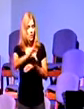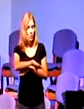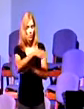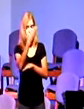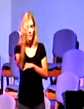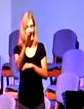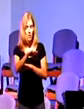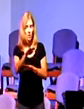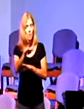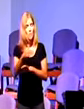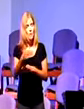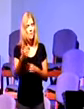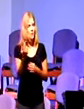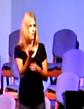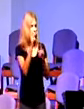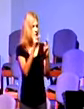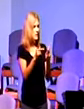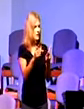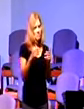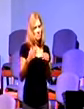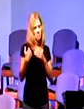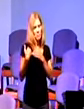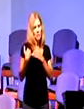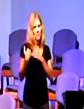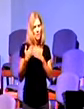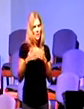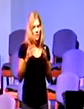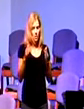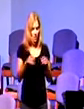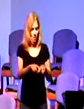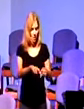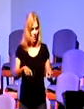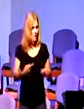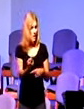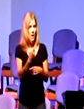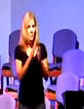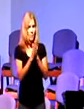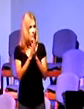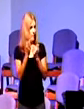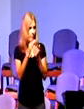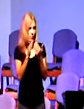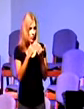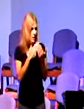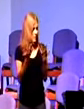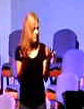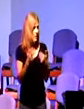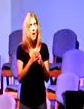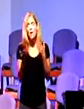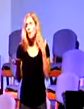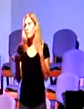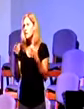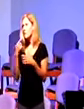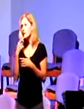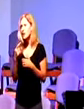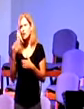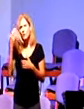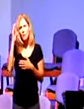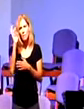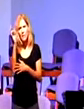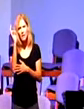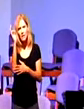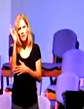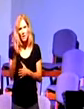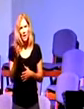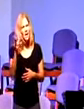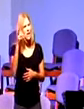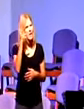Child, or maybe the Lord's laid someone on your heart to pray for. The altar's open. We'd invite you to come and pray. Maybe you're saying, you know what, Pastor,